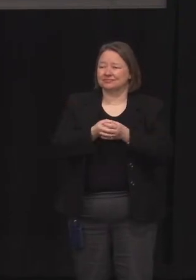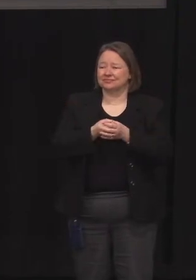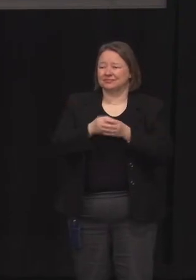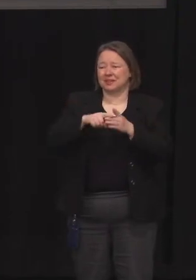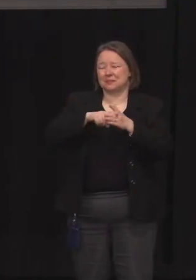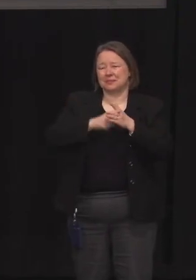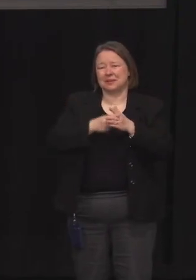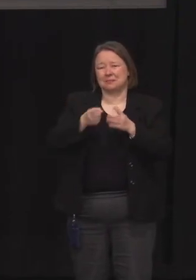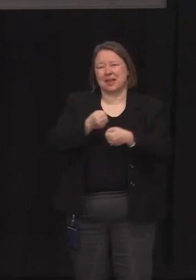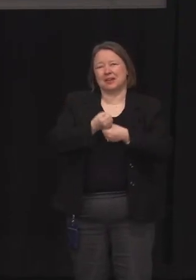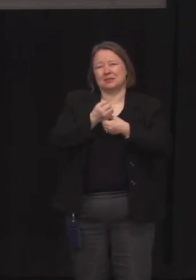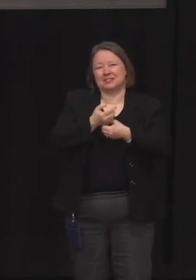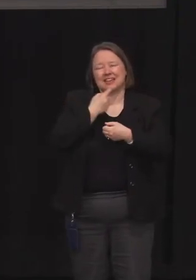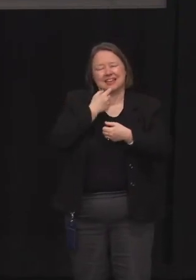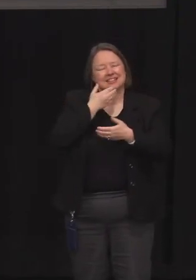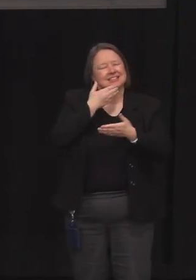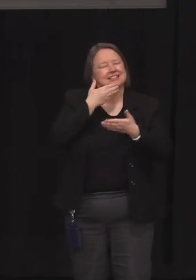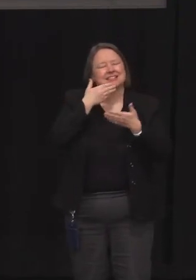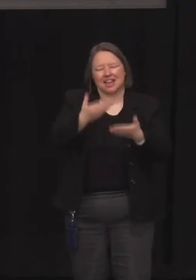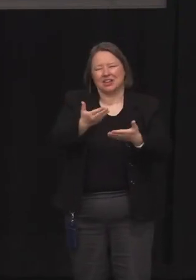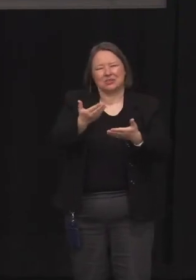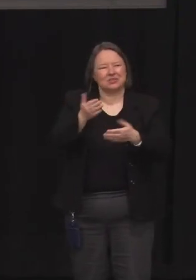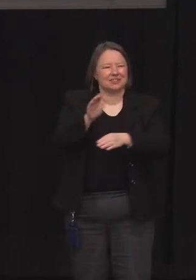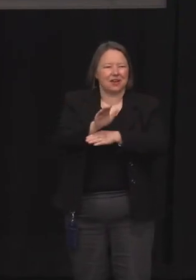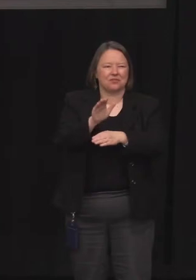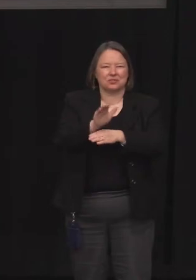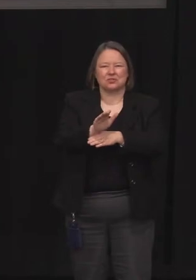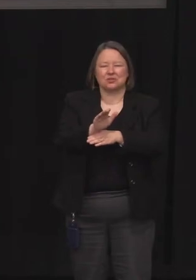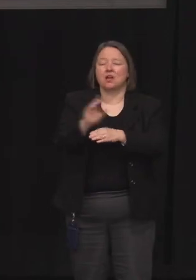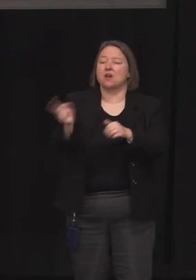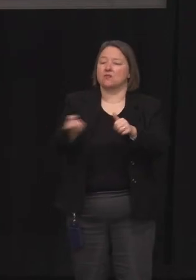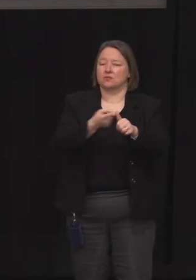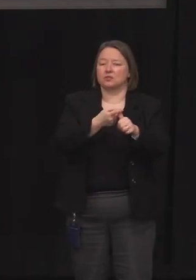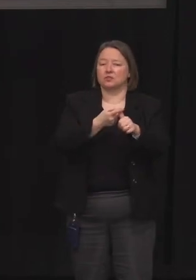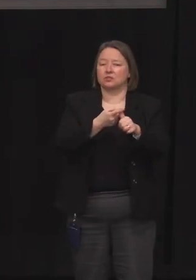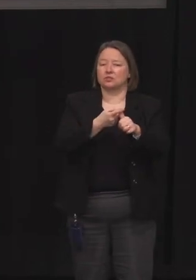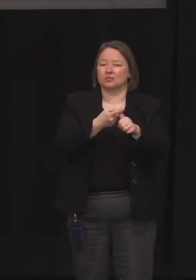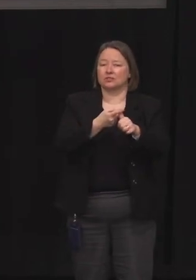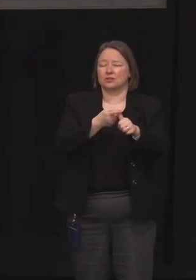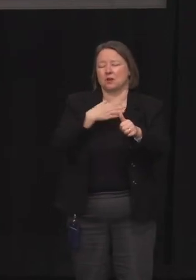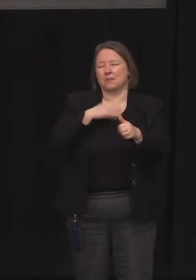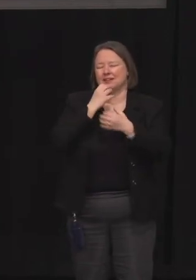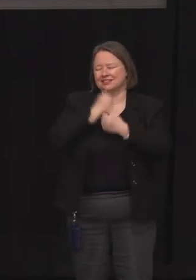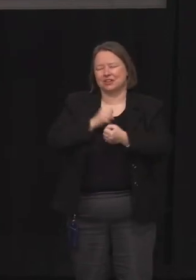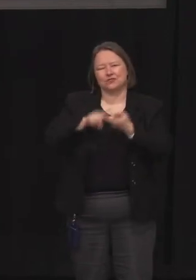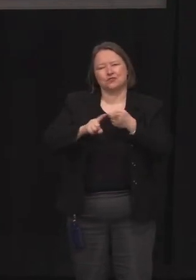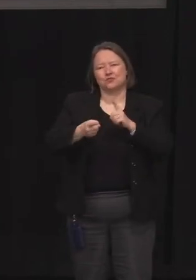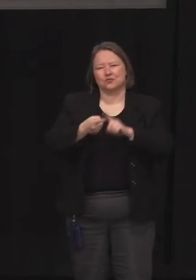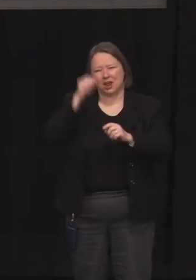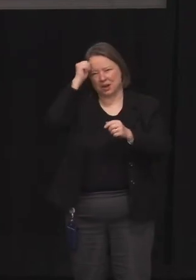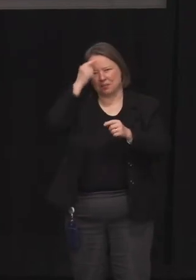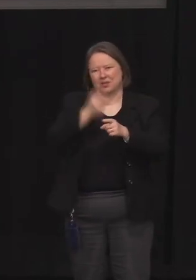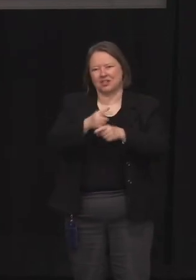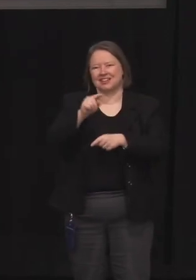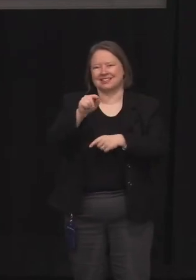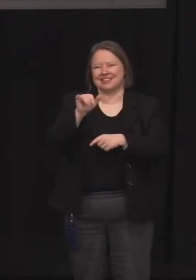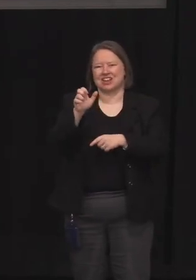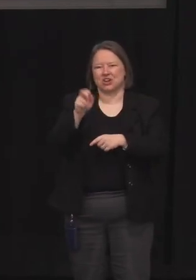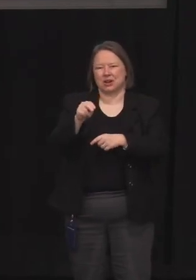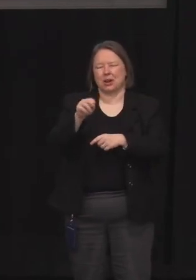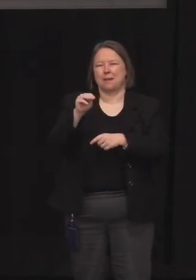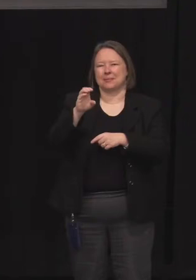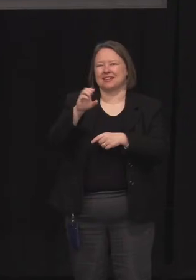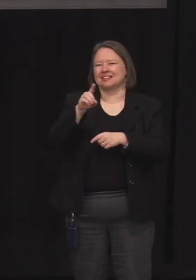begin by expressing my thanks this afternoon to, firstly, my dear friend and brother, Taryn McZee of Holland